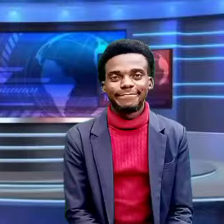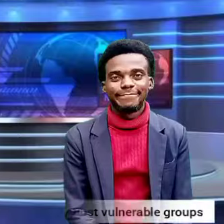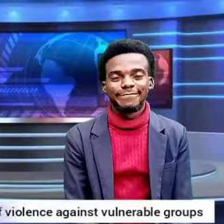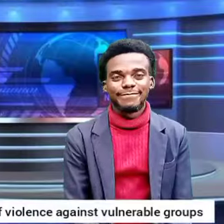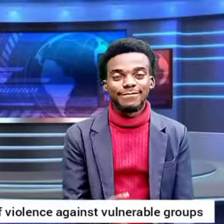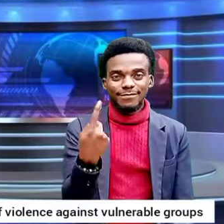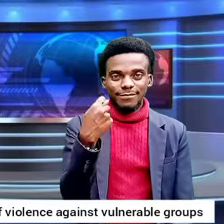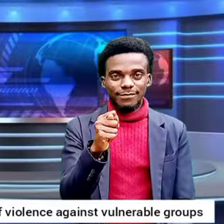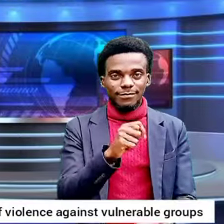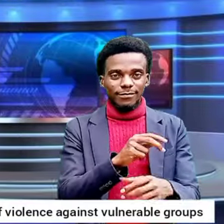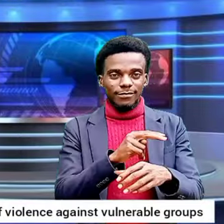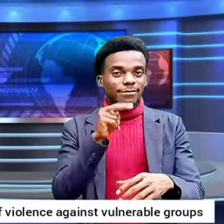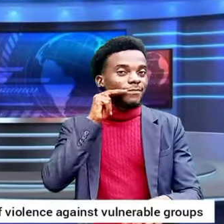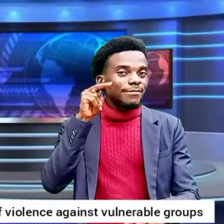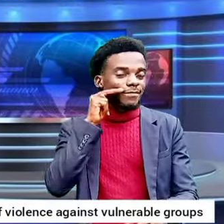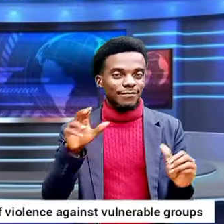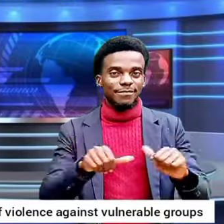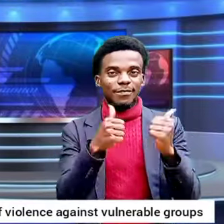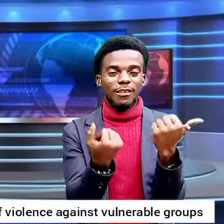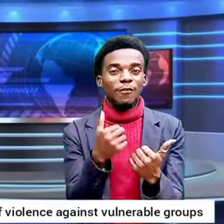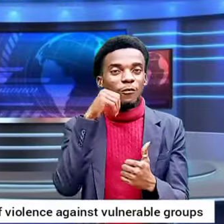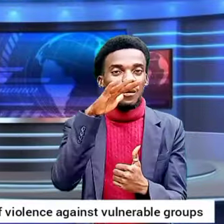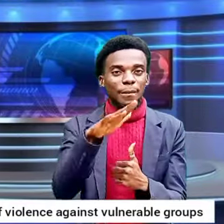The Nigerian Association of Women Journalists